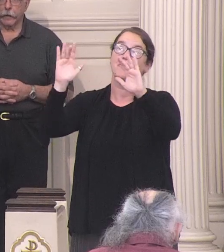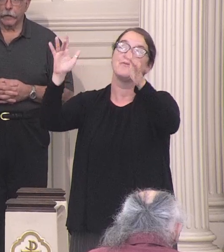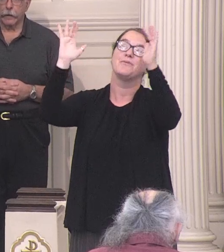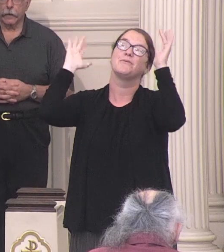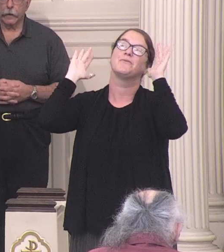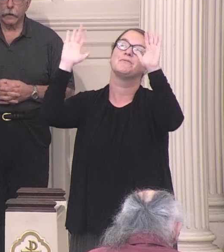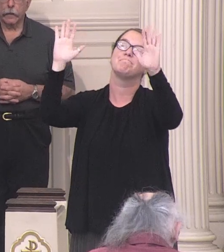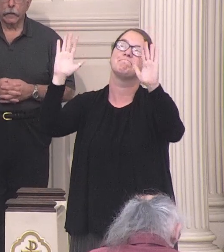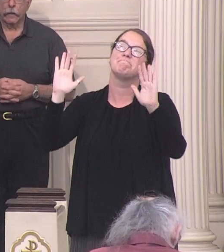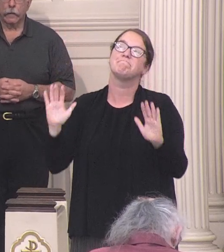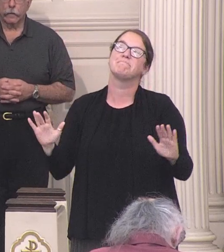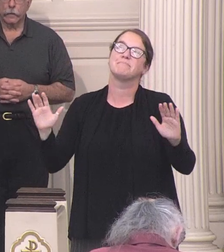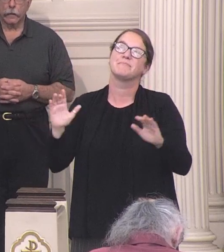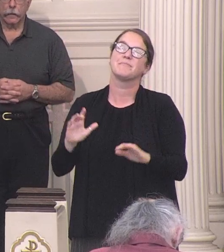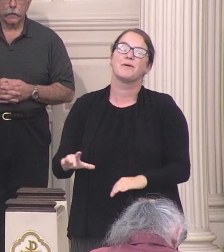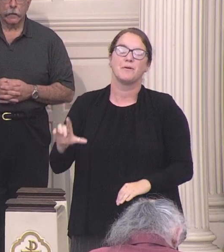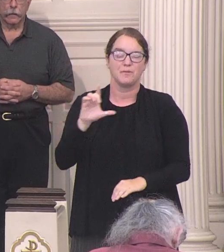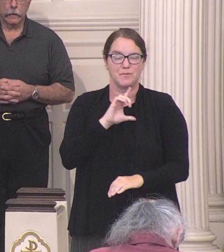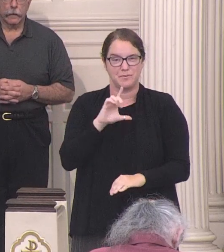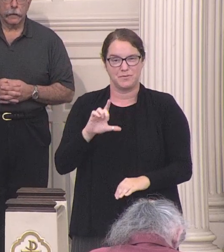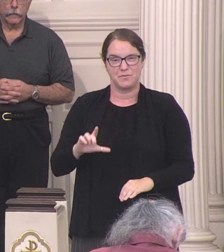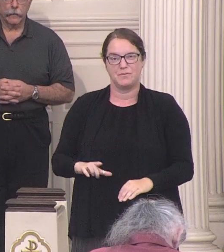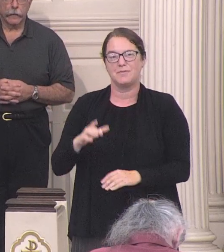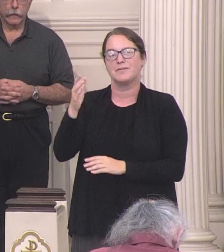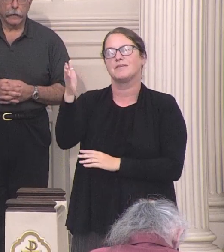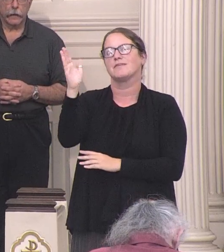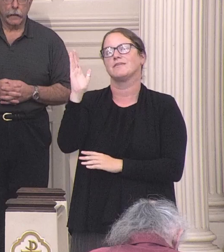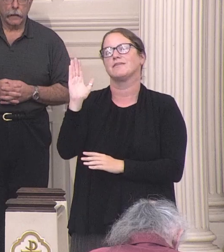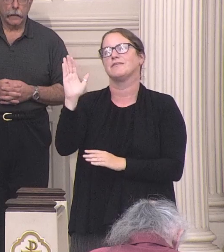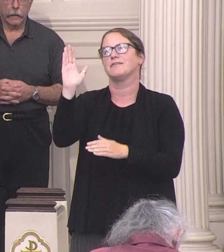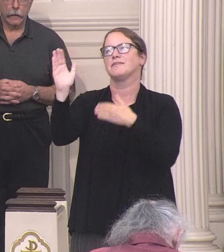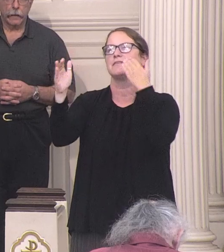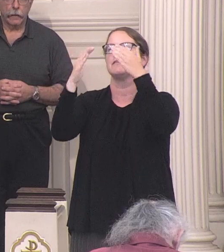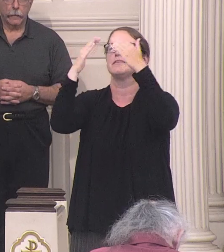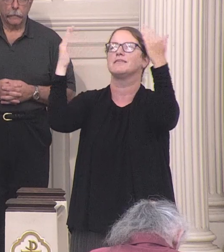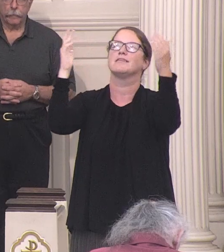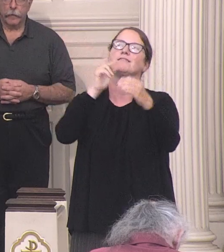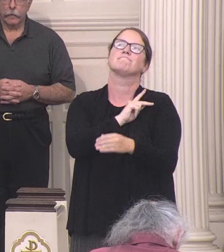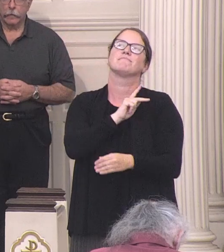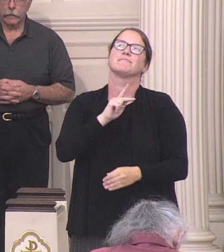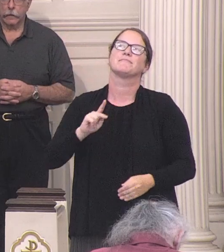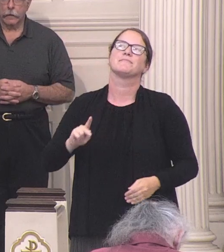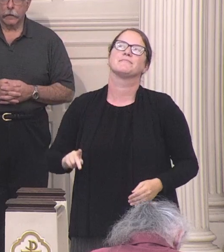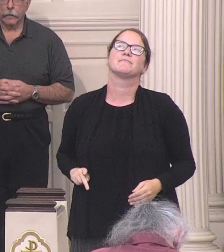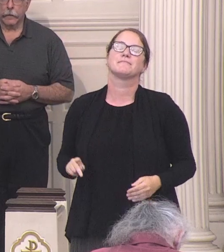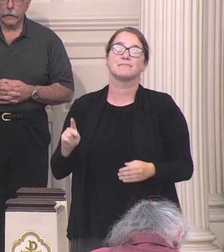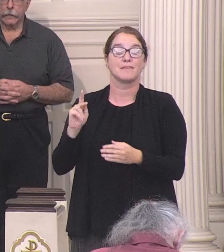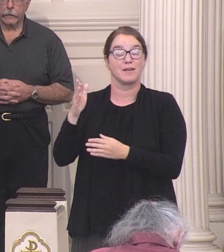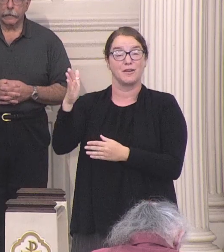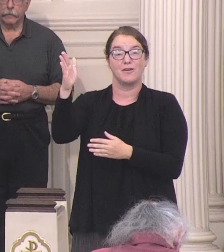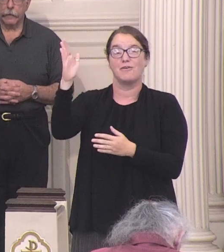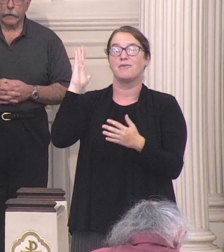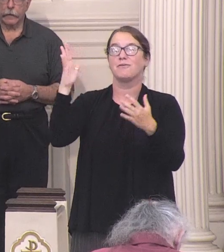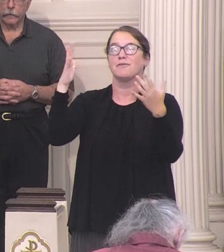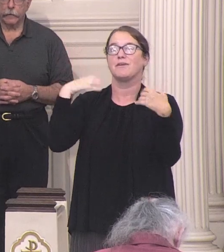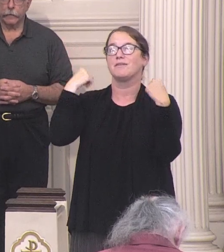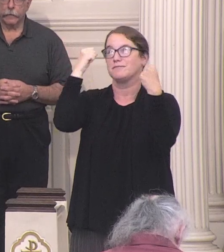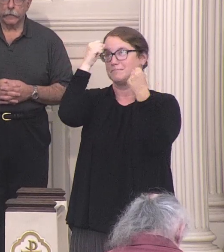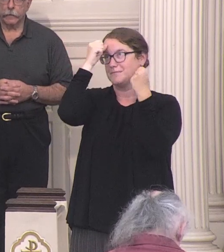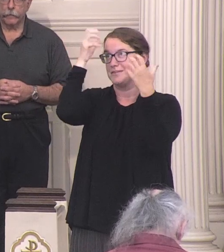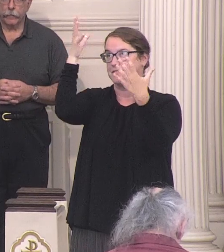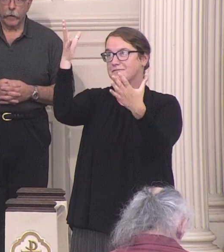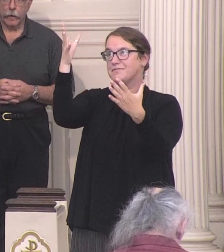glory. Lord God, heavenly King, O God, almighty